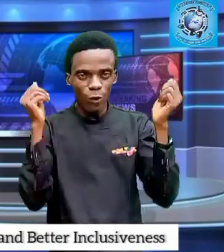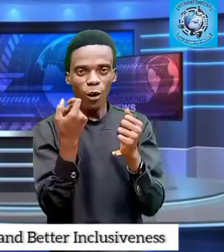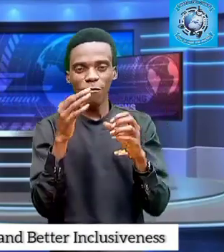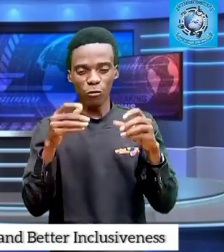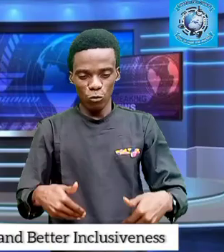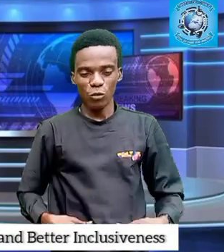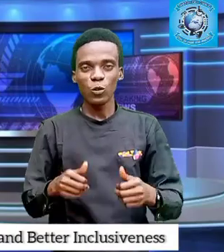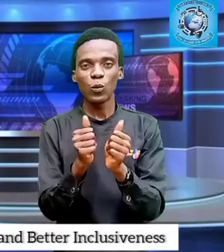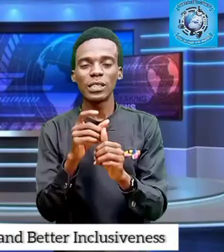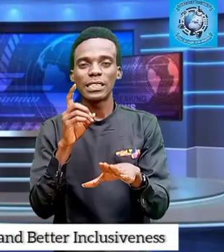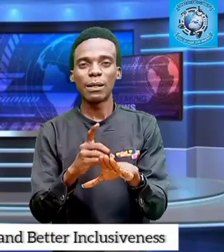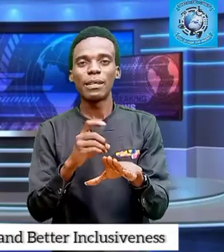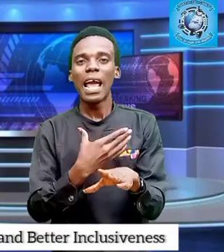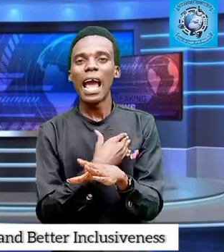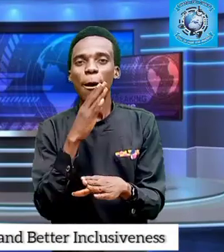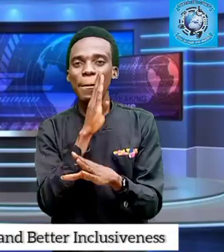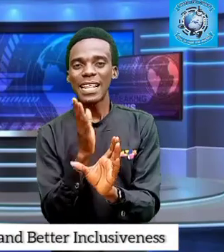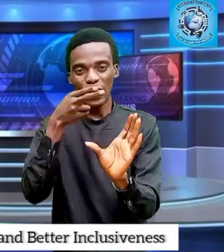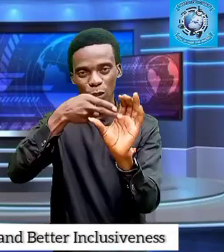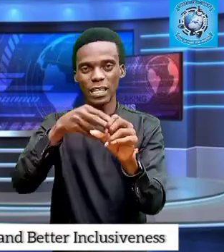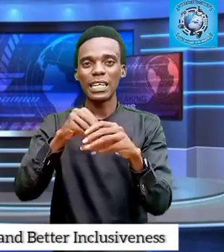and their being included in society.